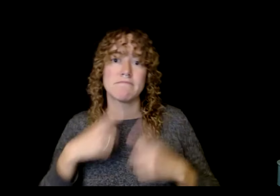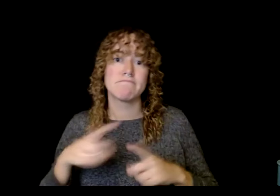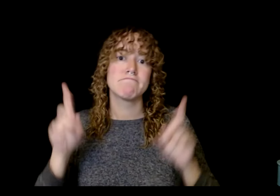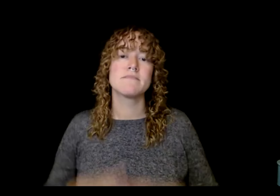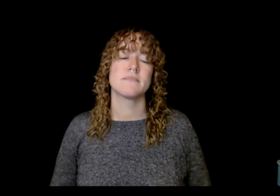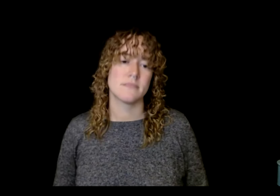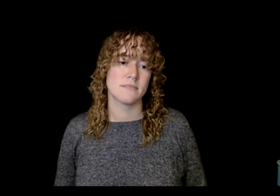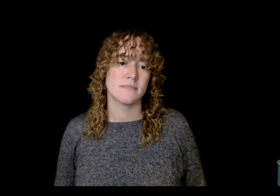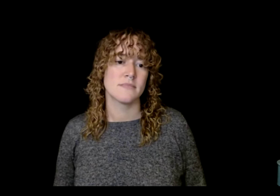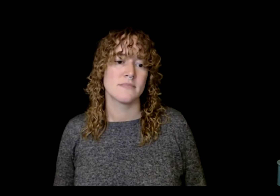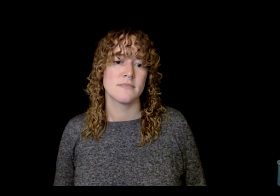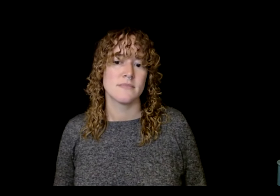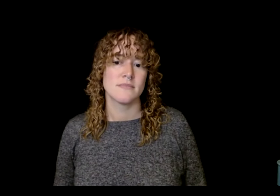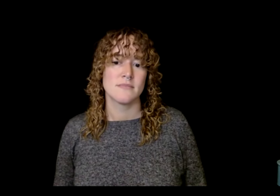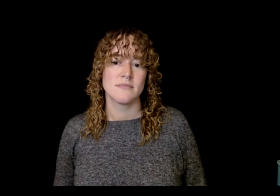effective.